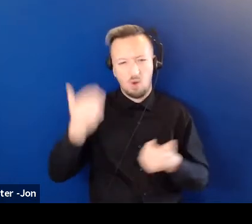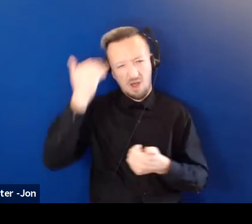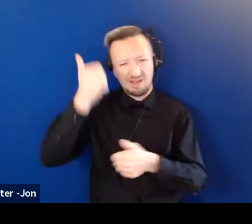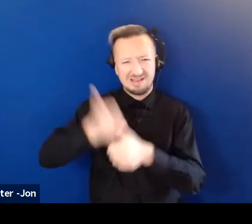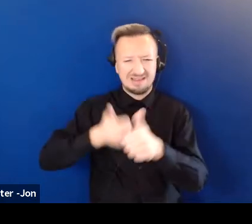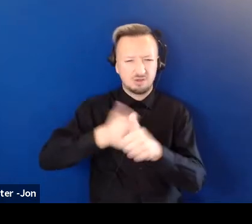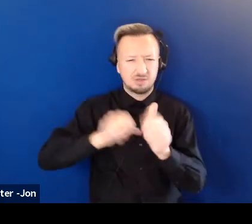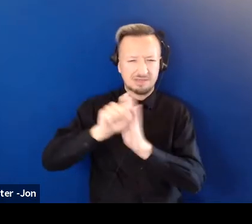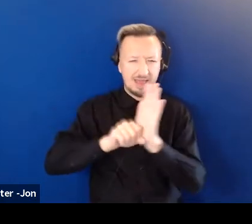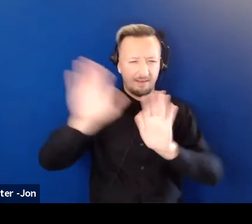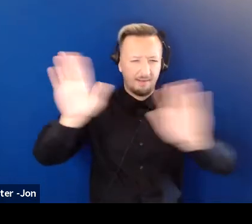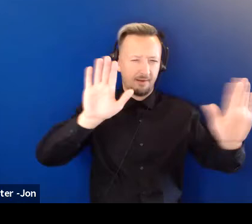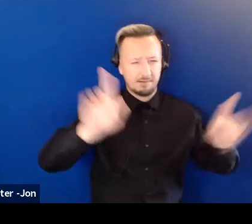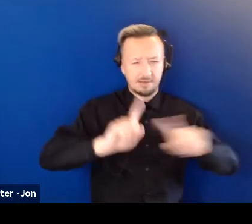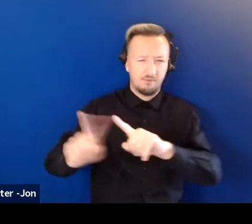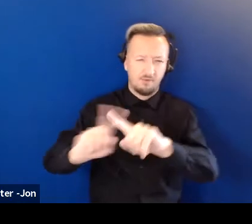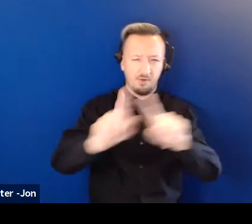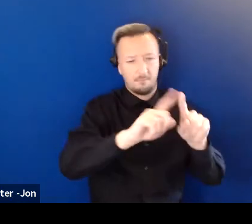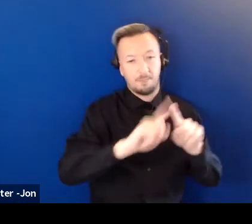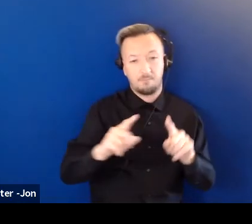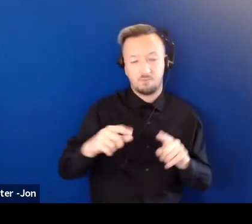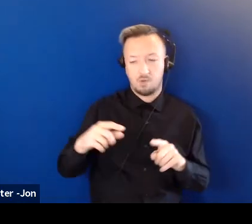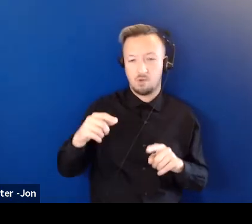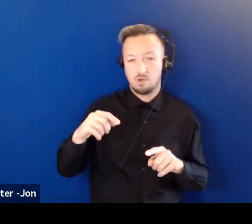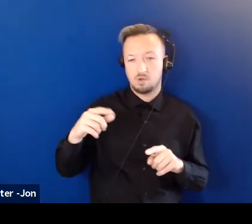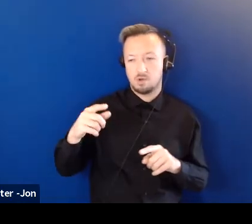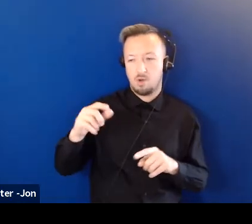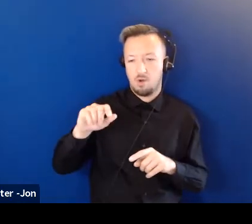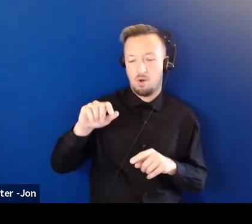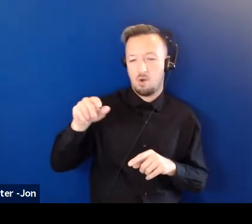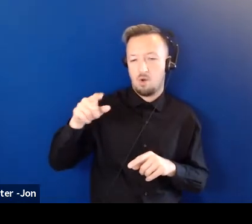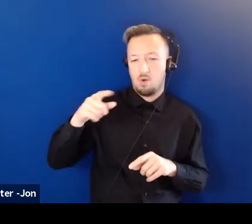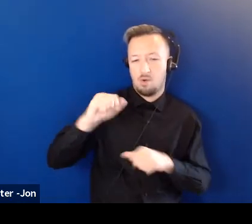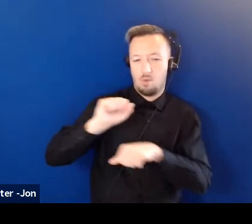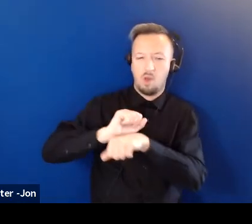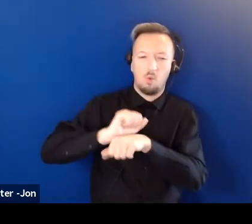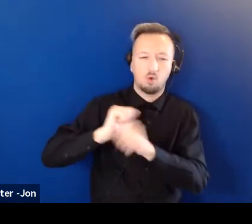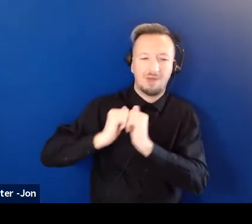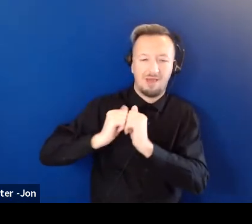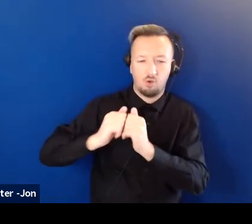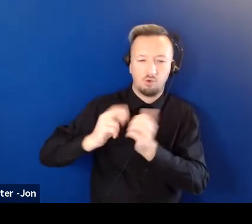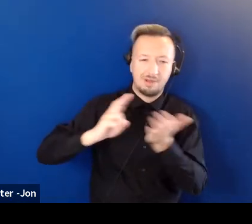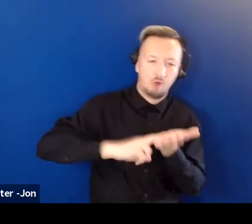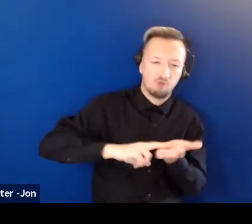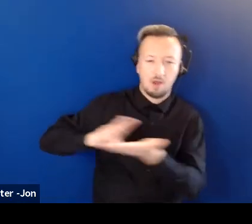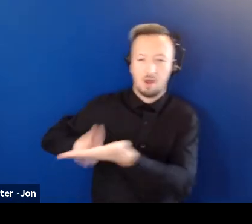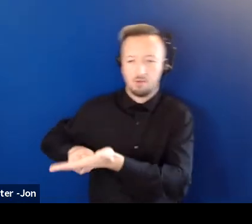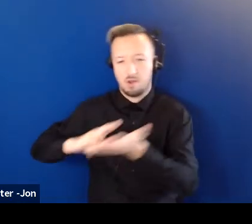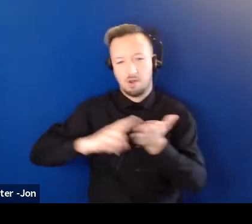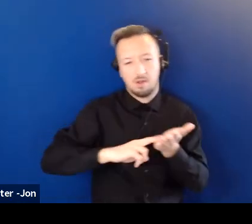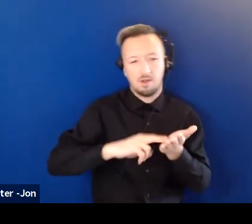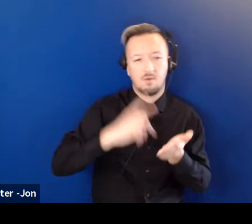state. So they work together to contract us and the other SILs in the state to do those classic